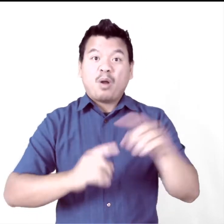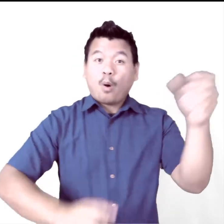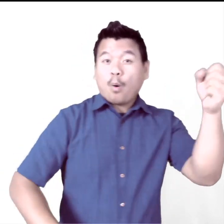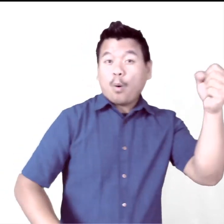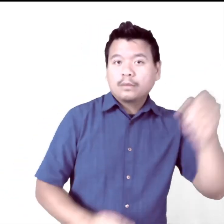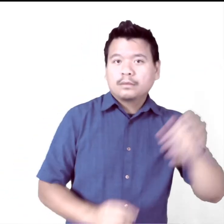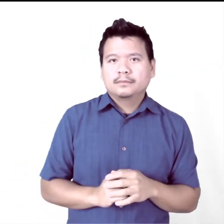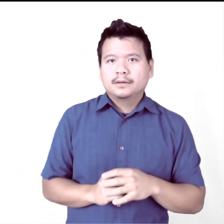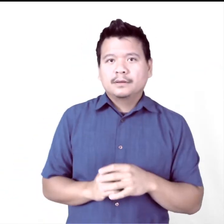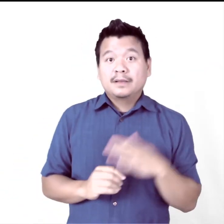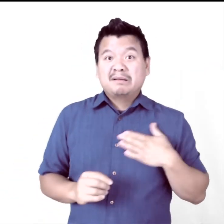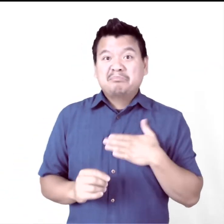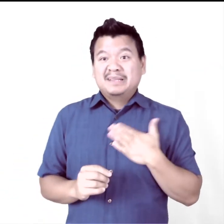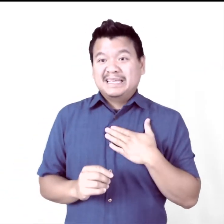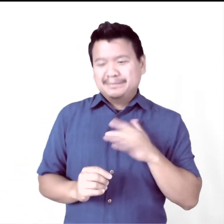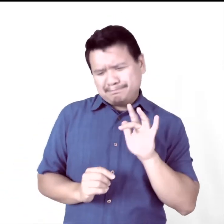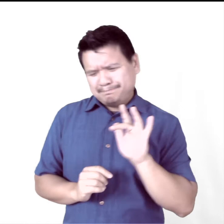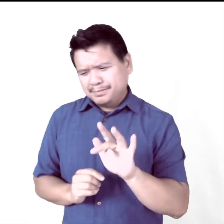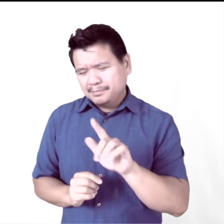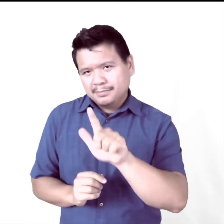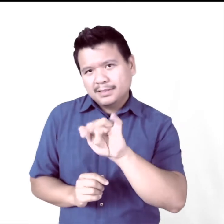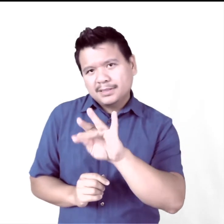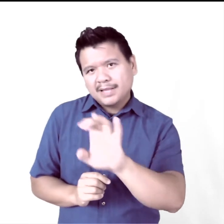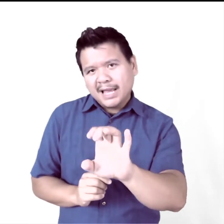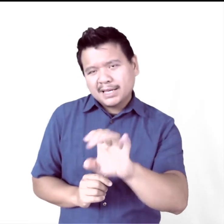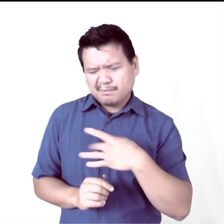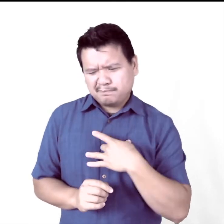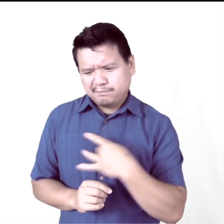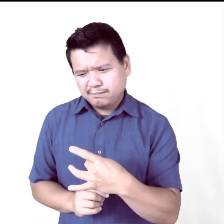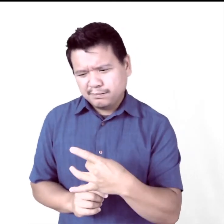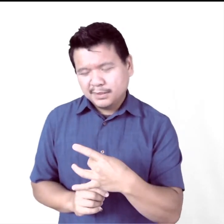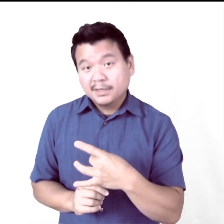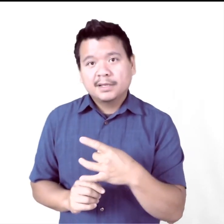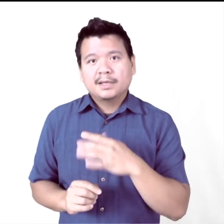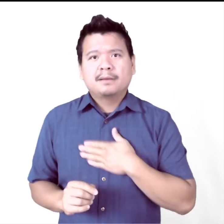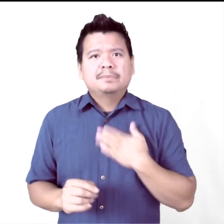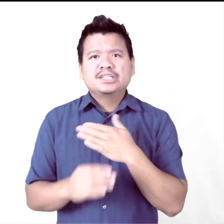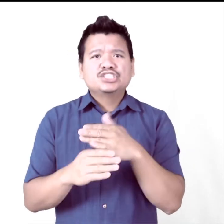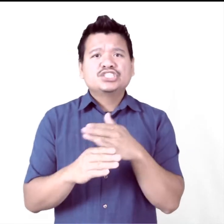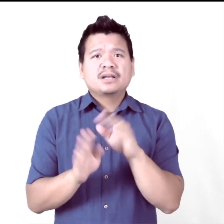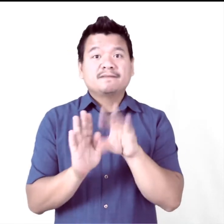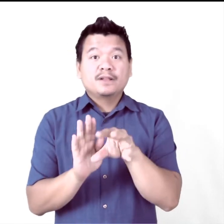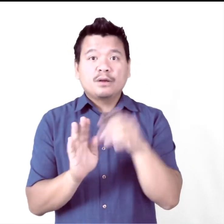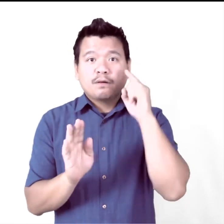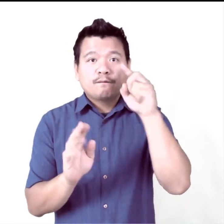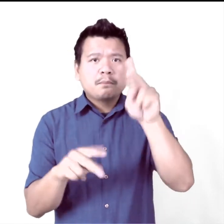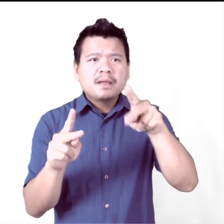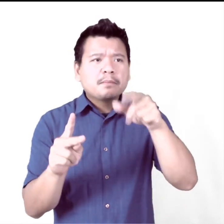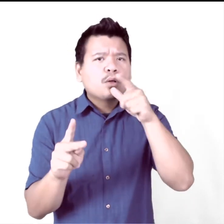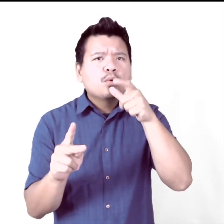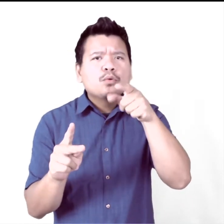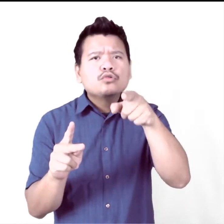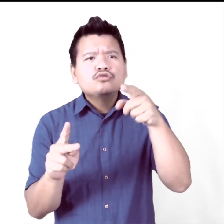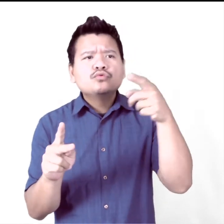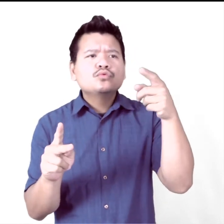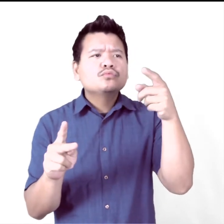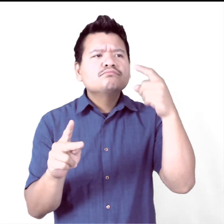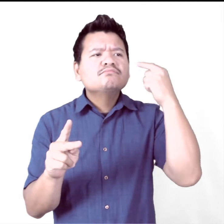started, please hit that like button and share this video to people who you think might benefit from this